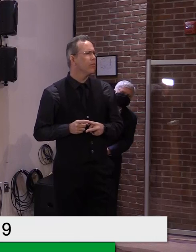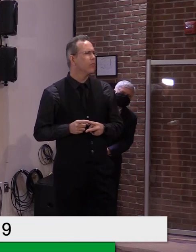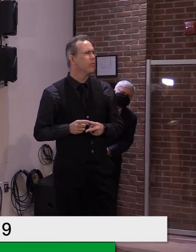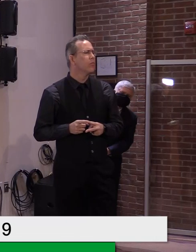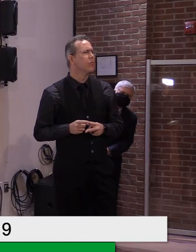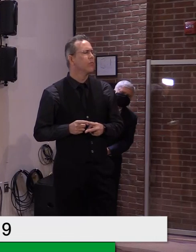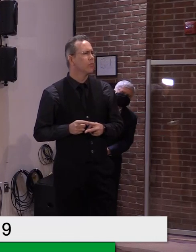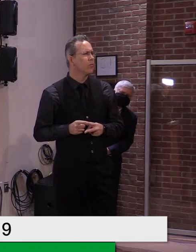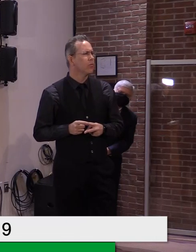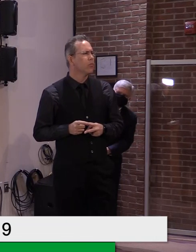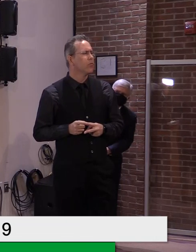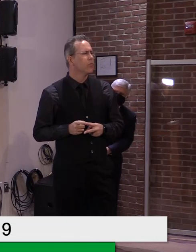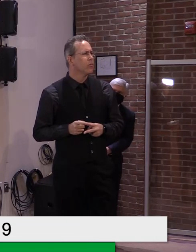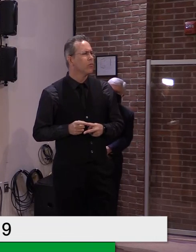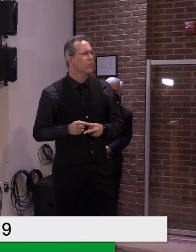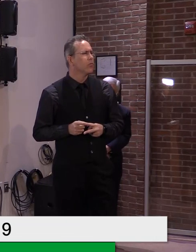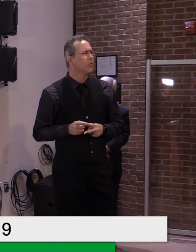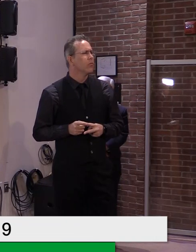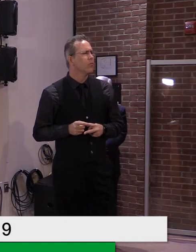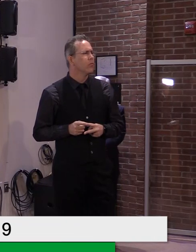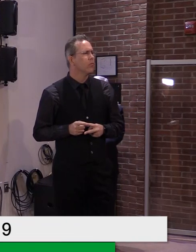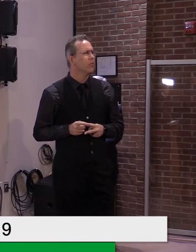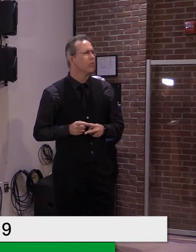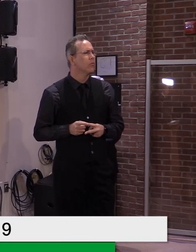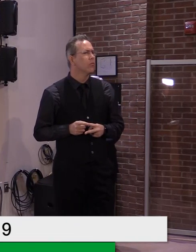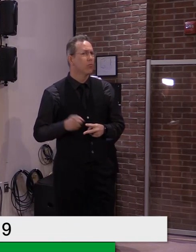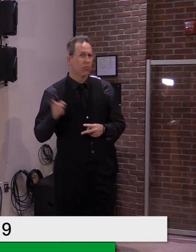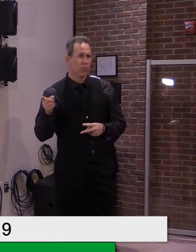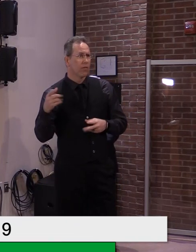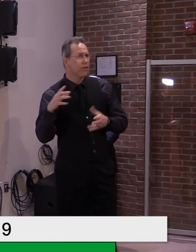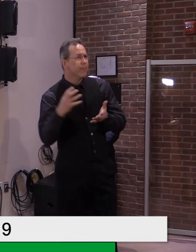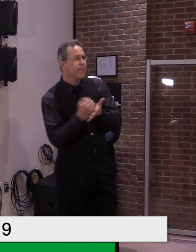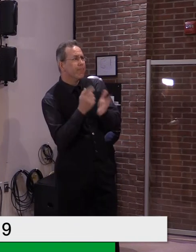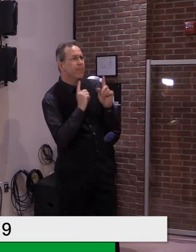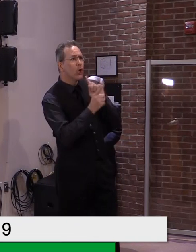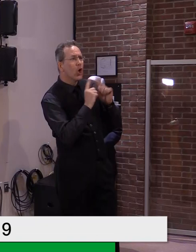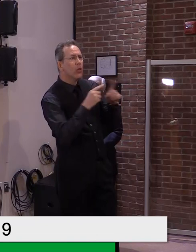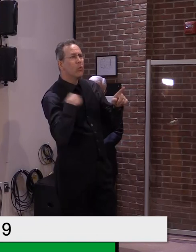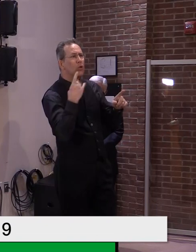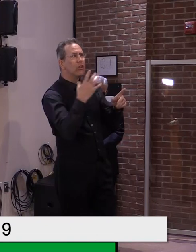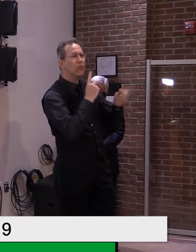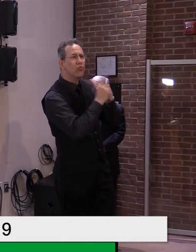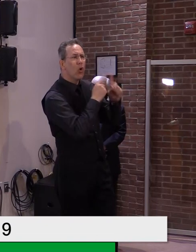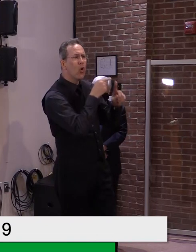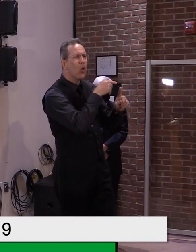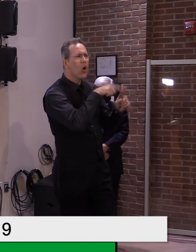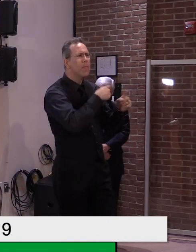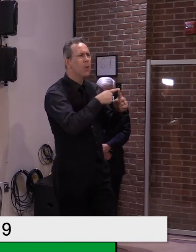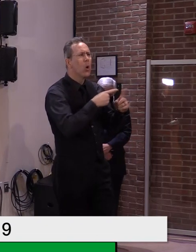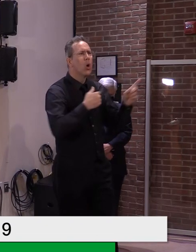in Washington, but if and when a decision is made to open up the border with Canada,